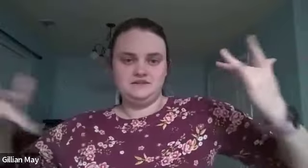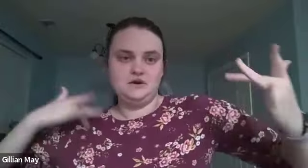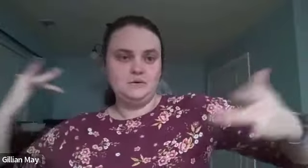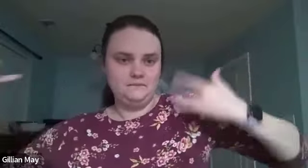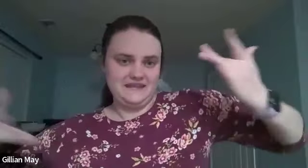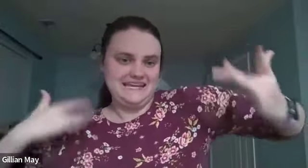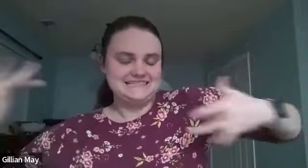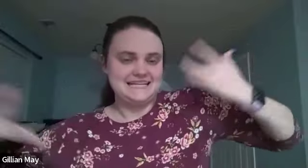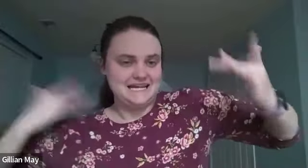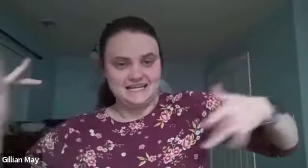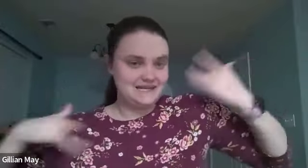So excited.